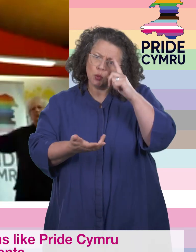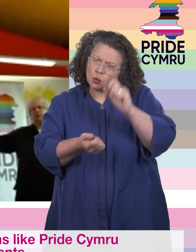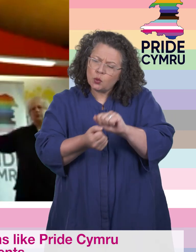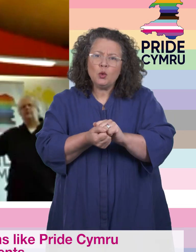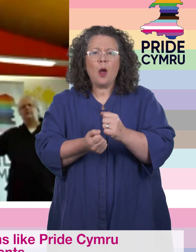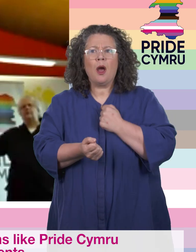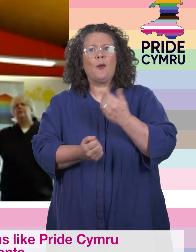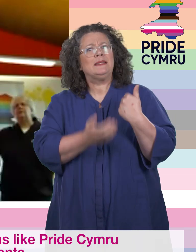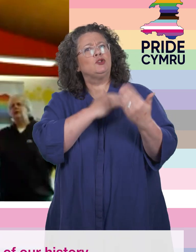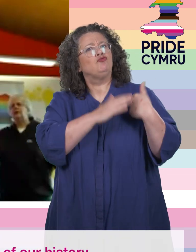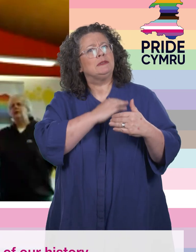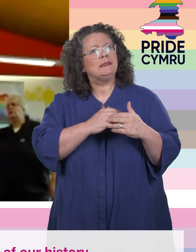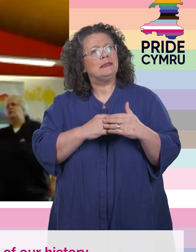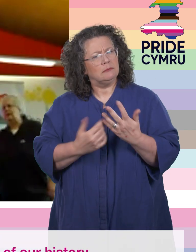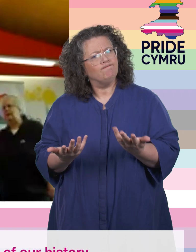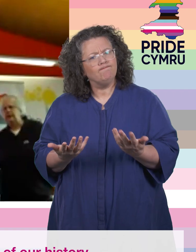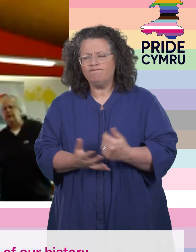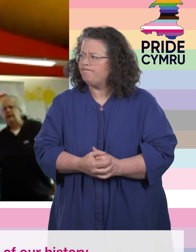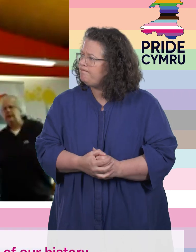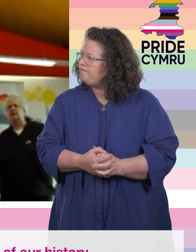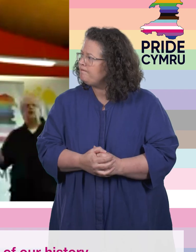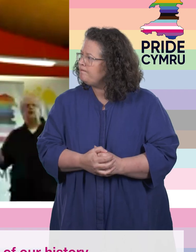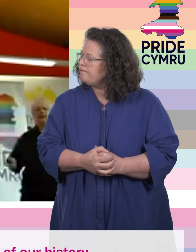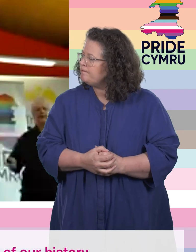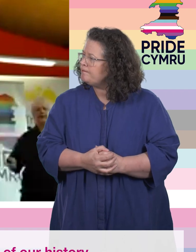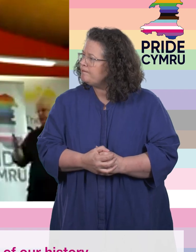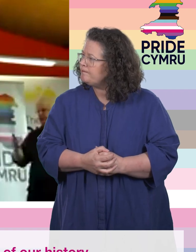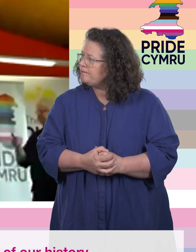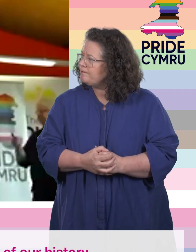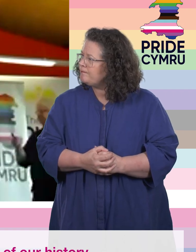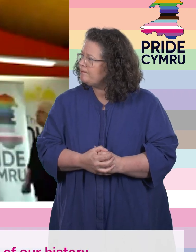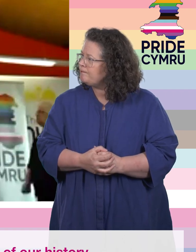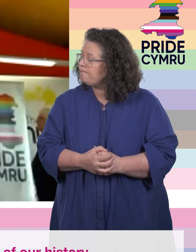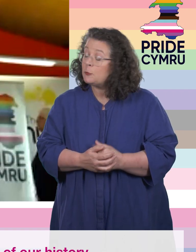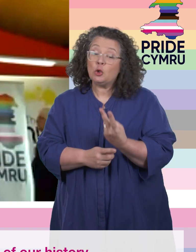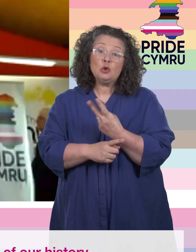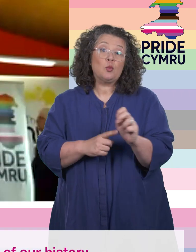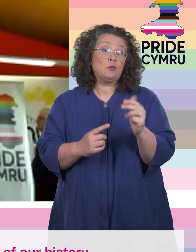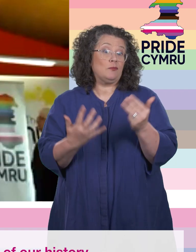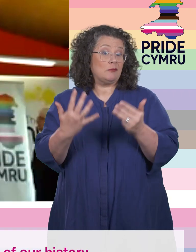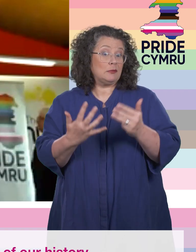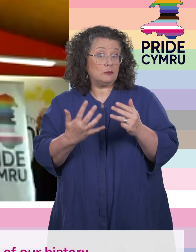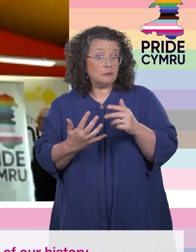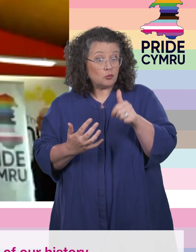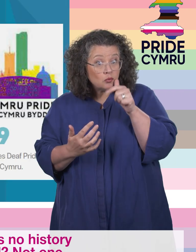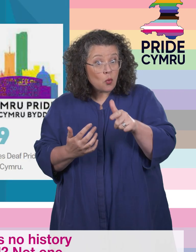do these sort of events in order to keep reminding us of our history.